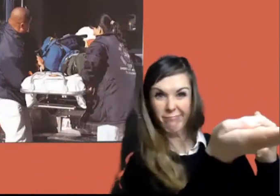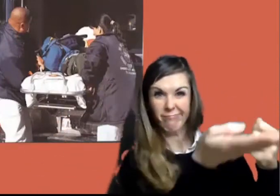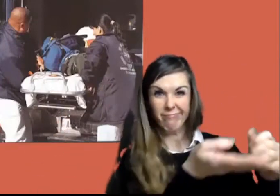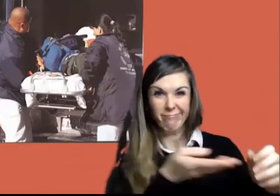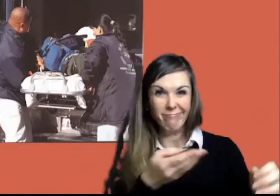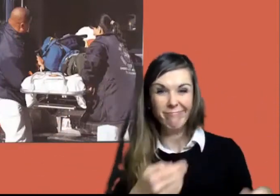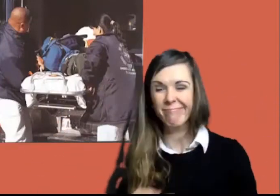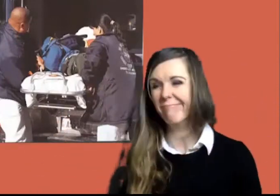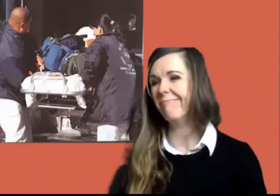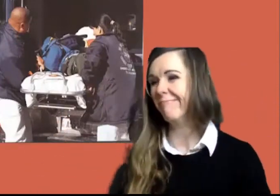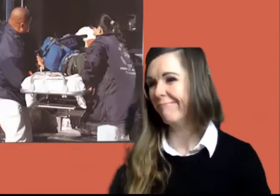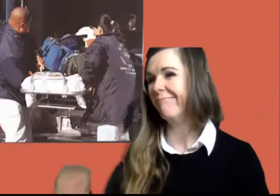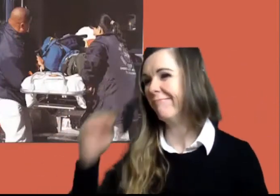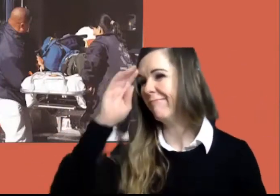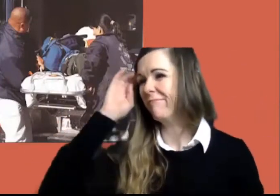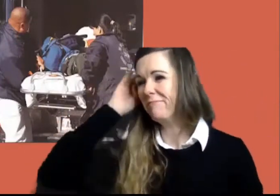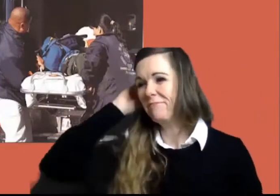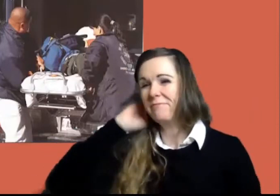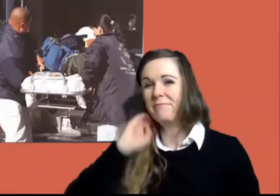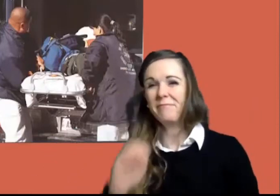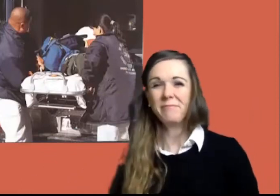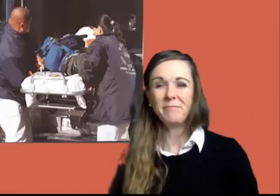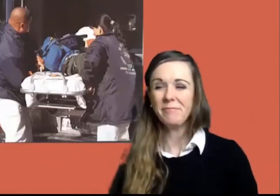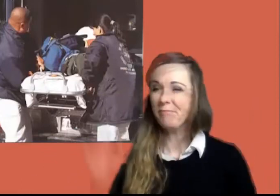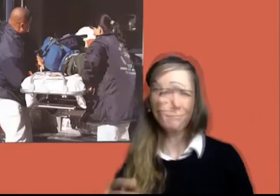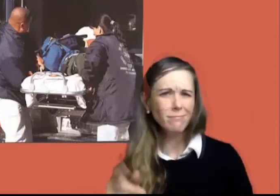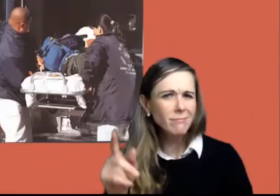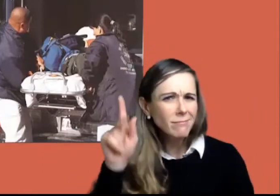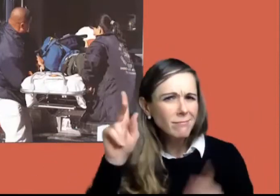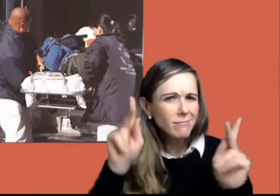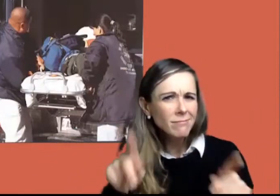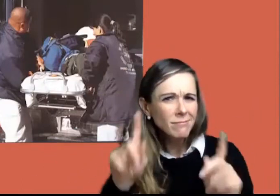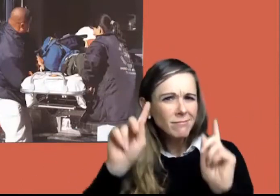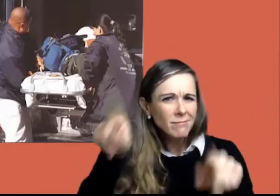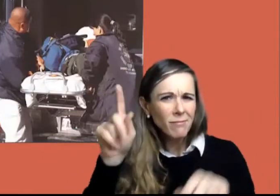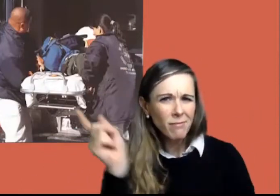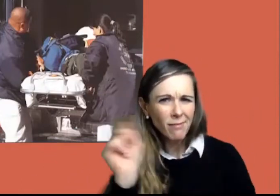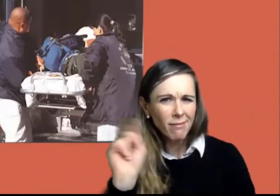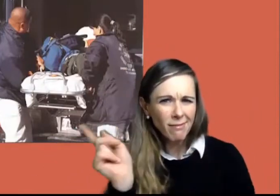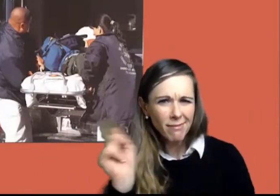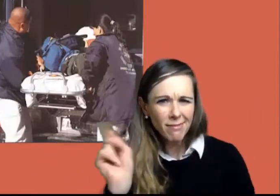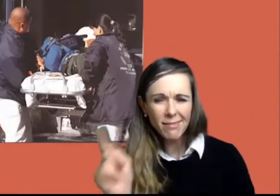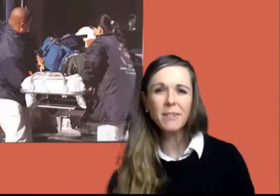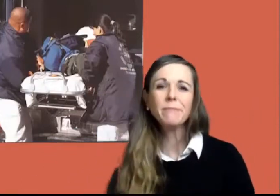big doors, put the stretcher and the patient inside.